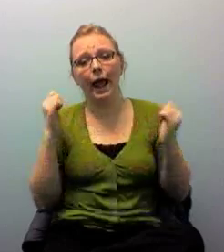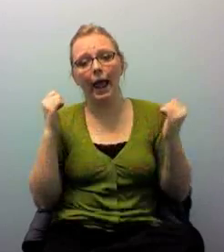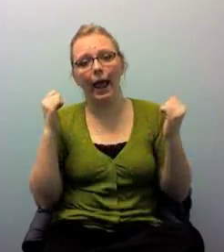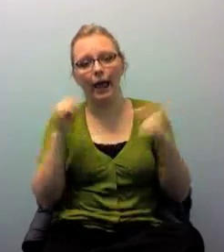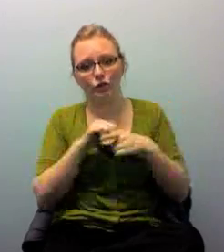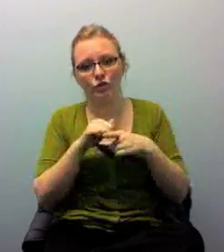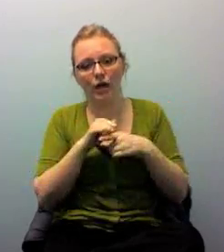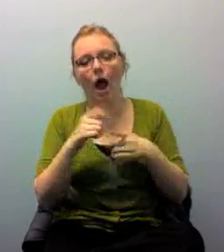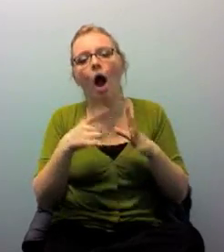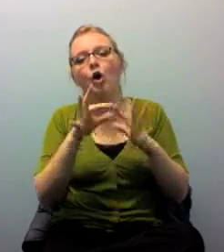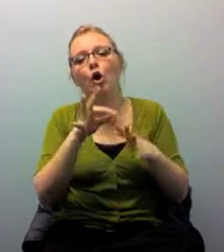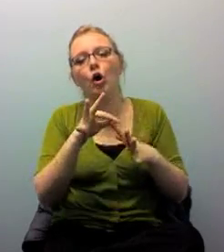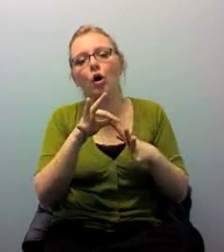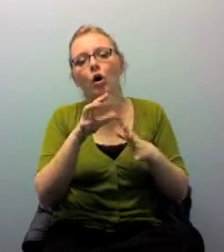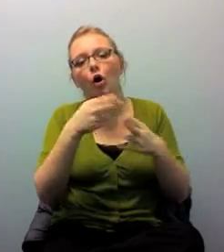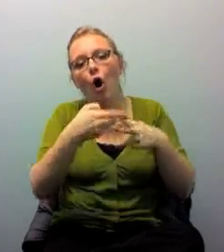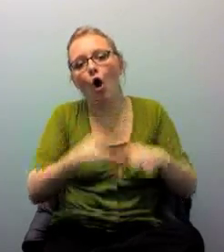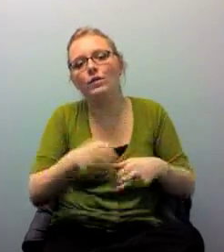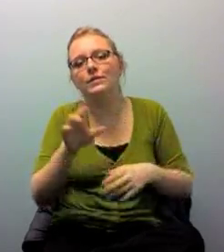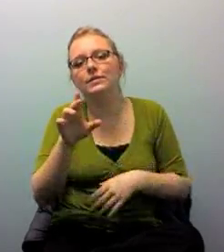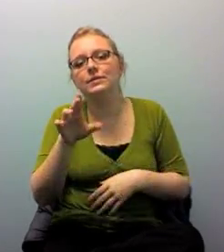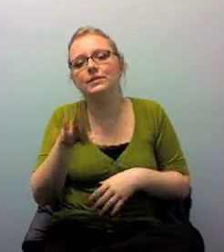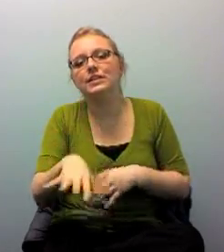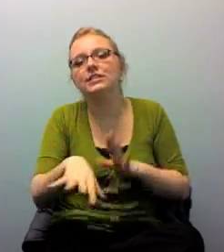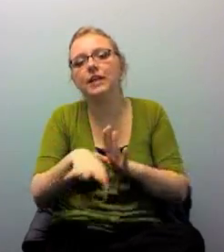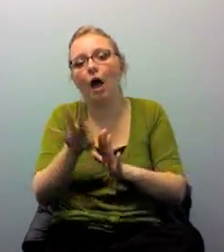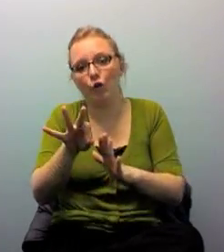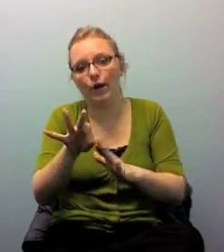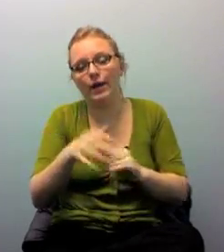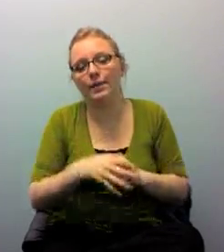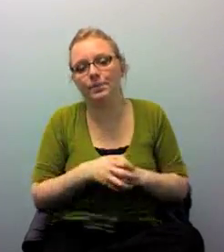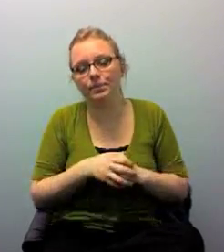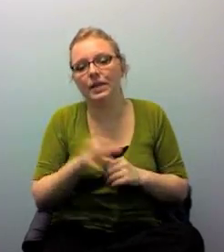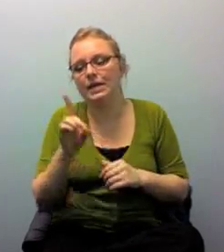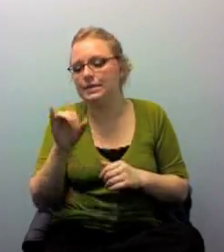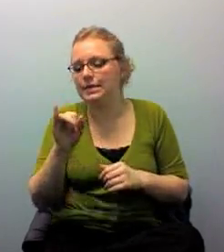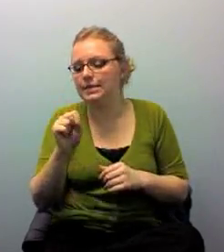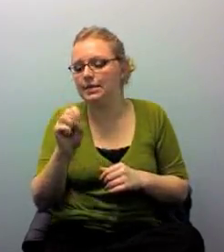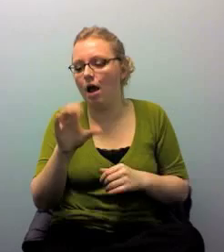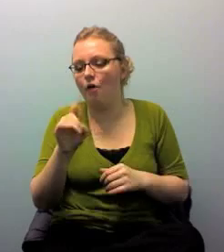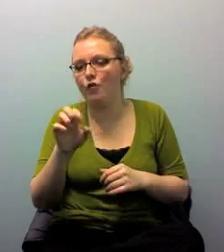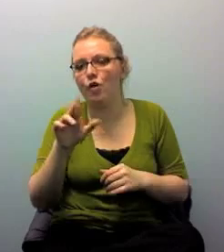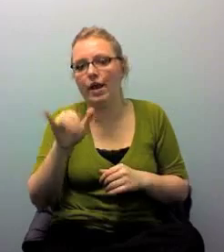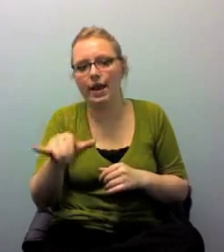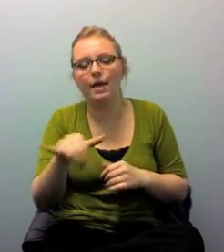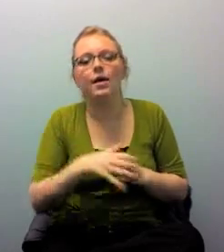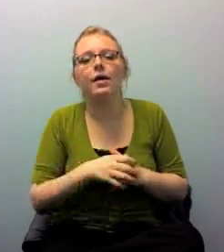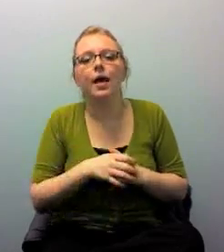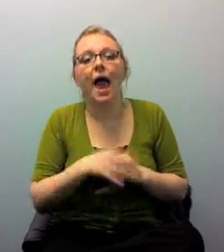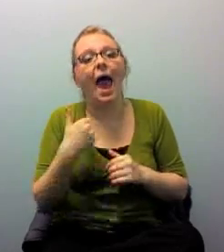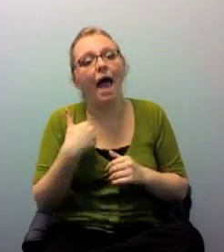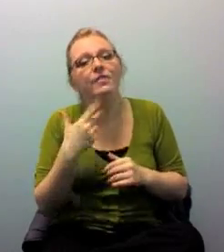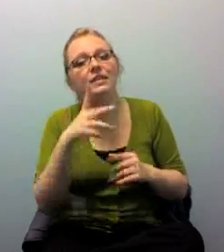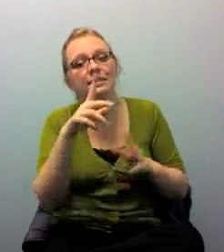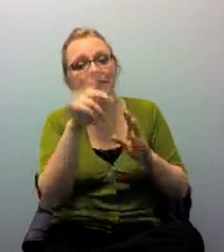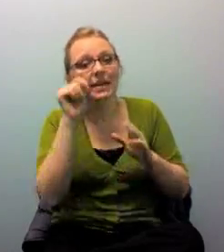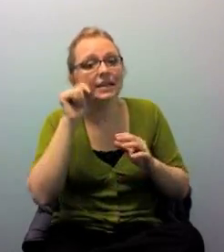Begin this segment by asking the teenagers to give examples of racism. List their examples on a chalkboard if you're in a